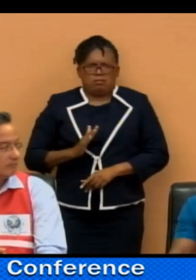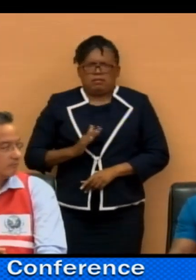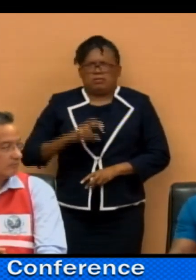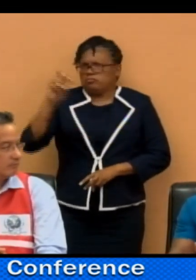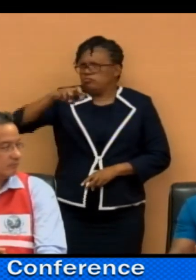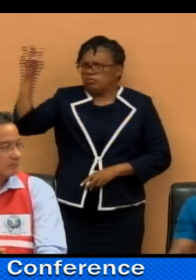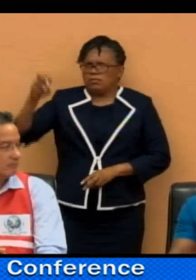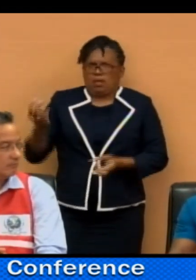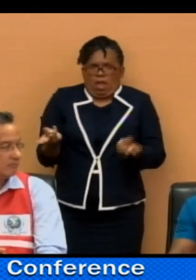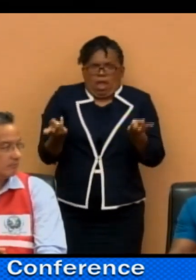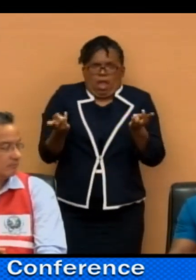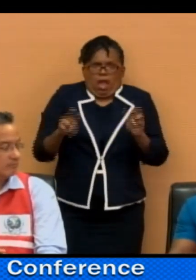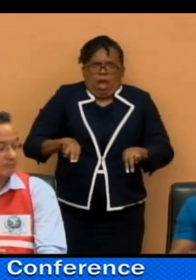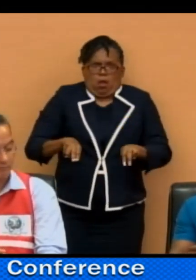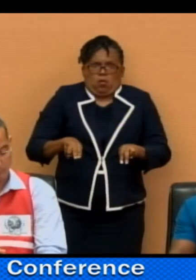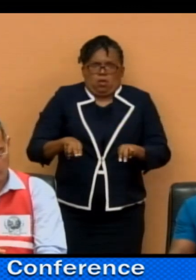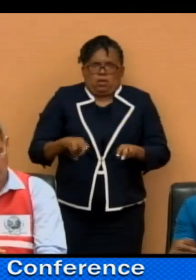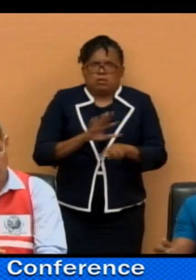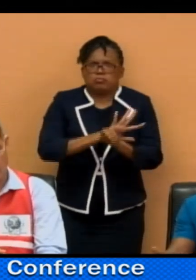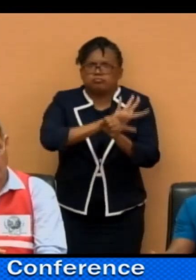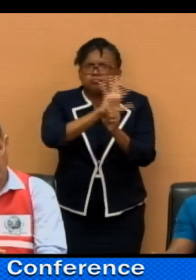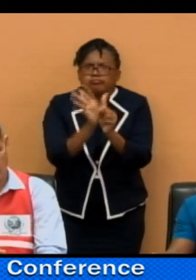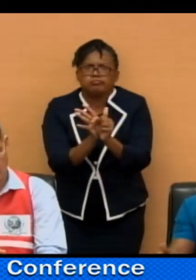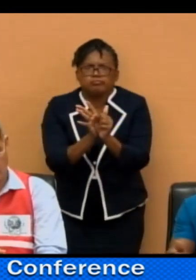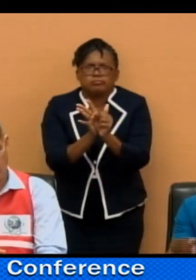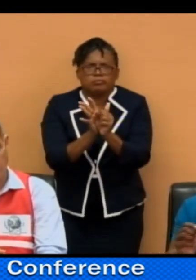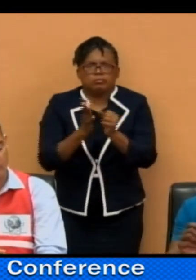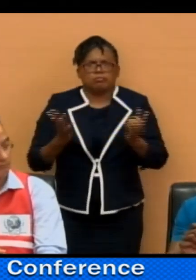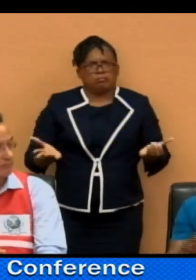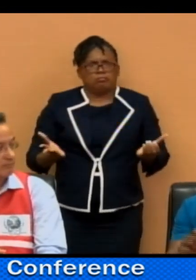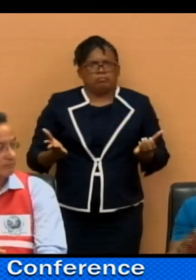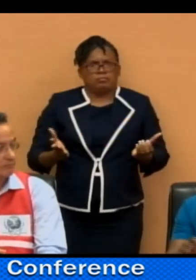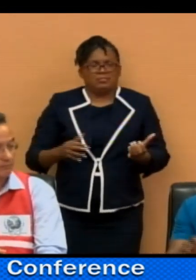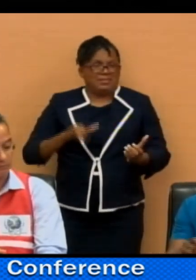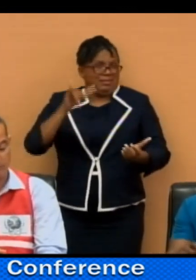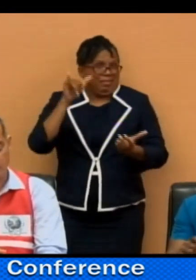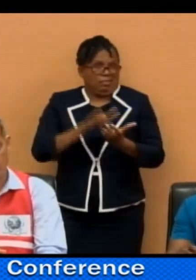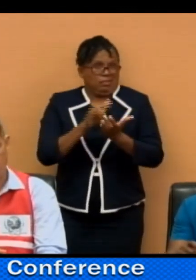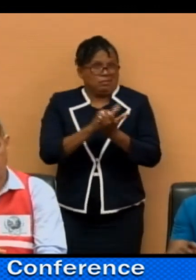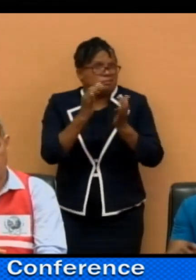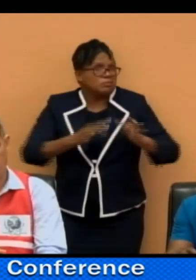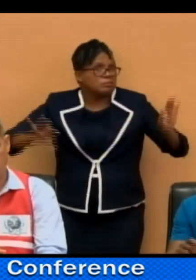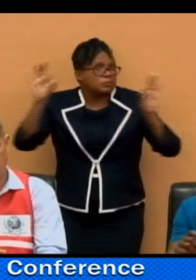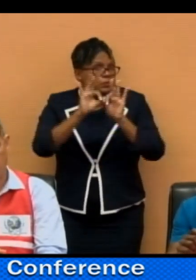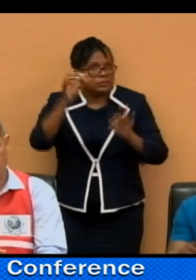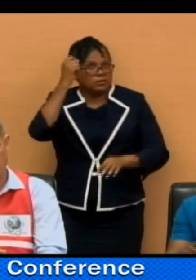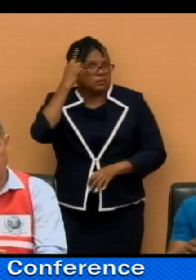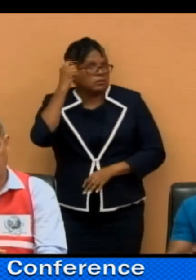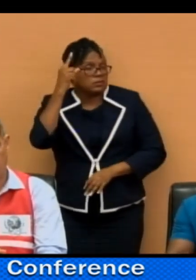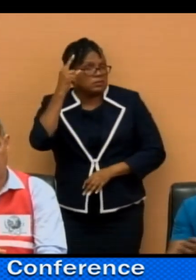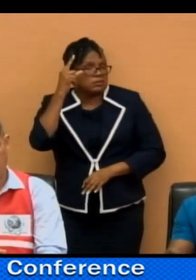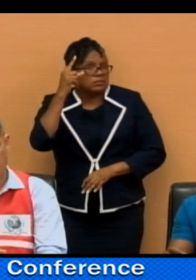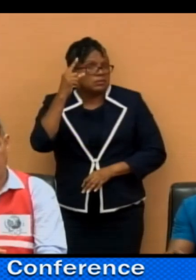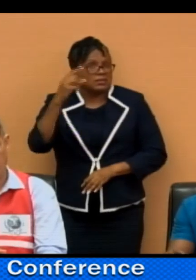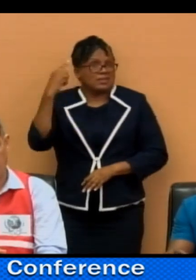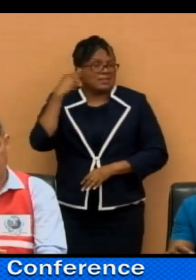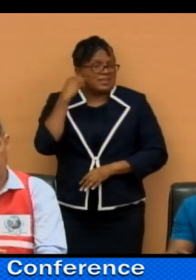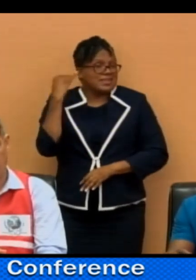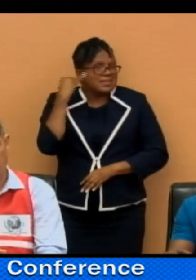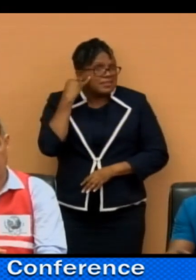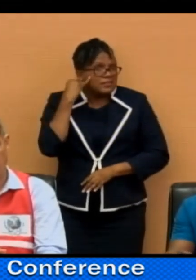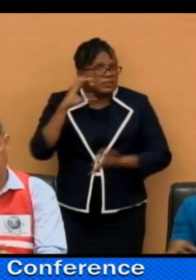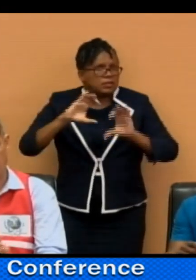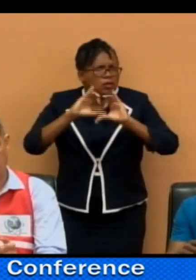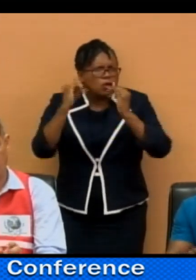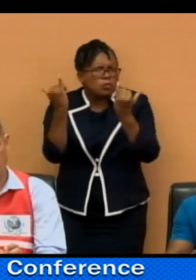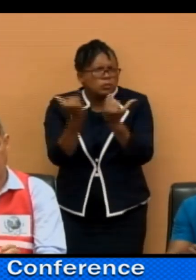COVID. That's the term when we say community transmission. And that's a very significant thing to understand, because if there's community transmission, it means